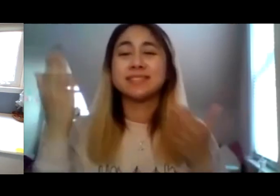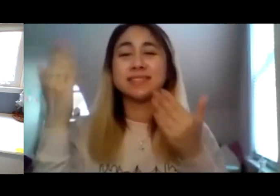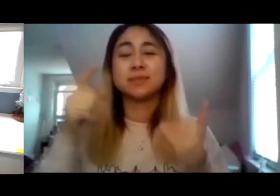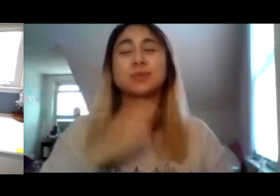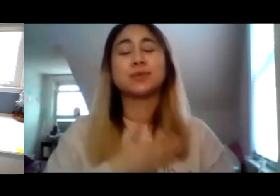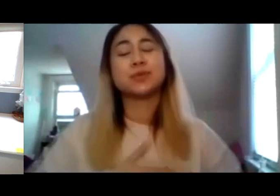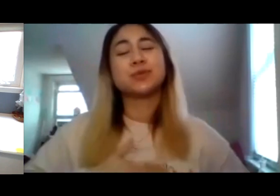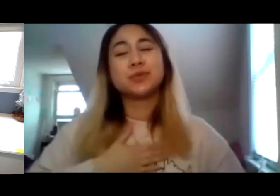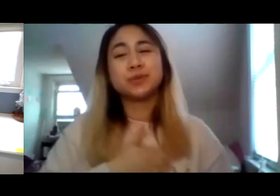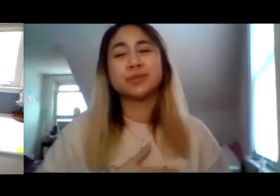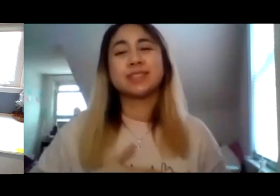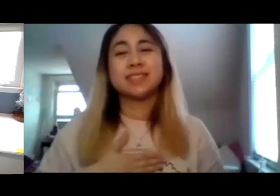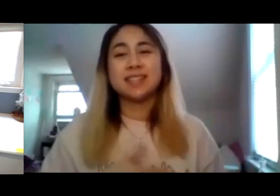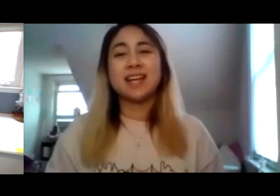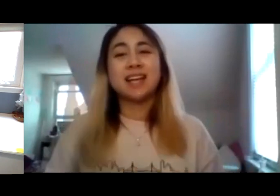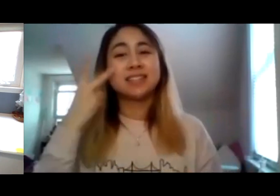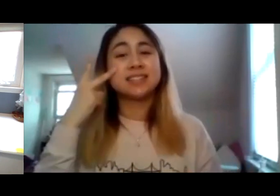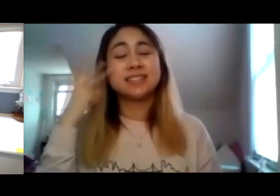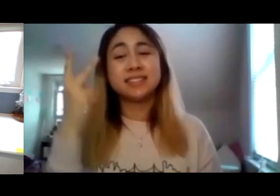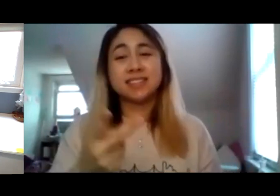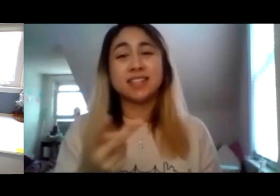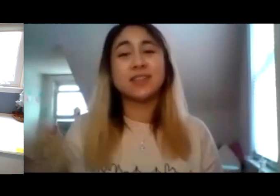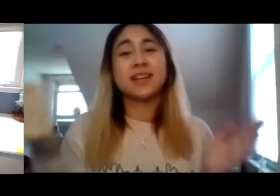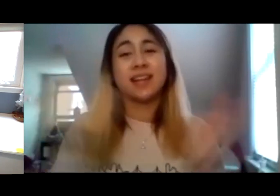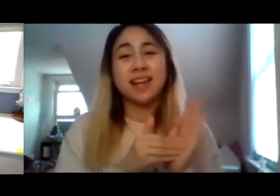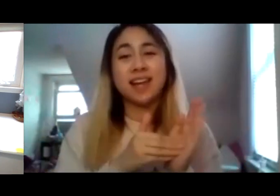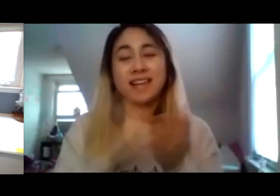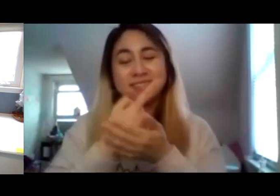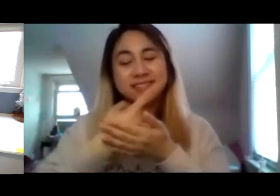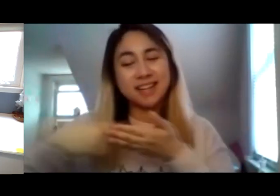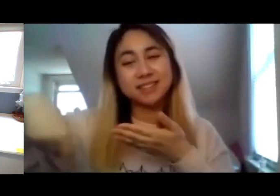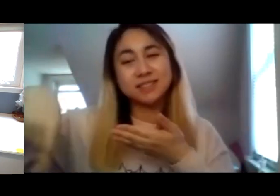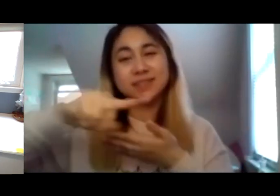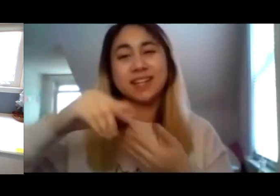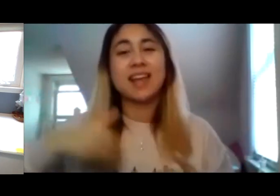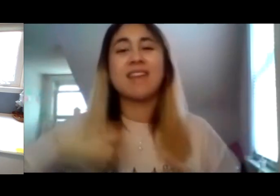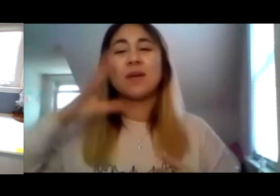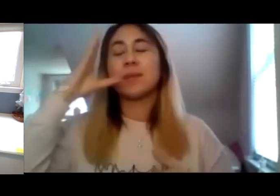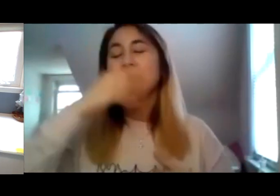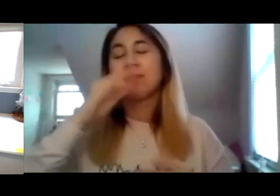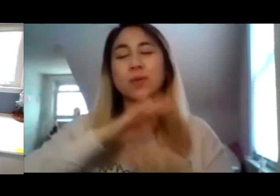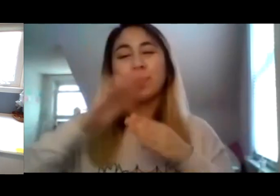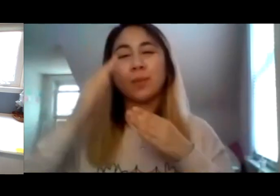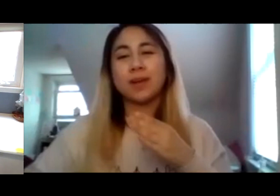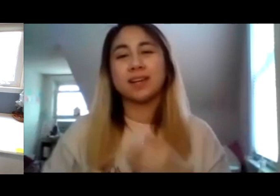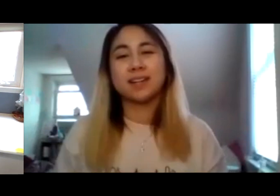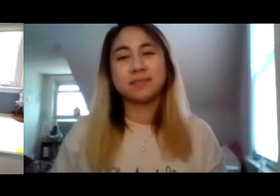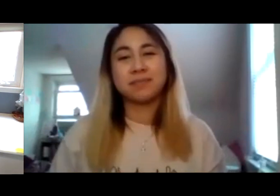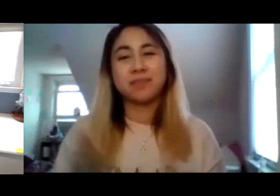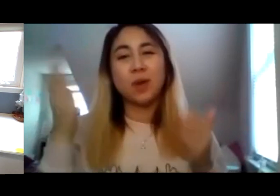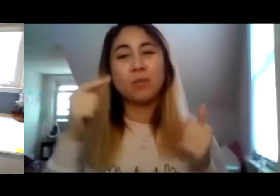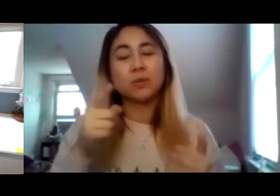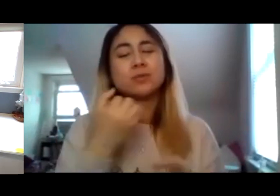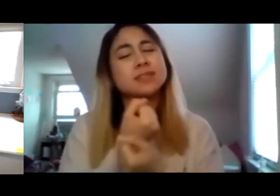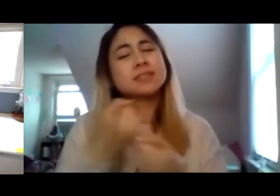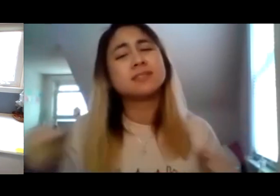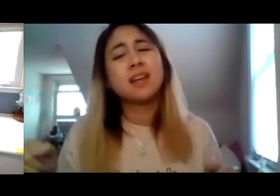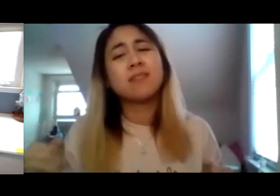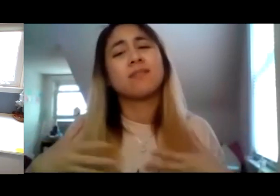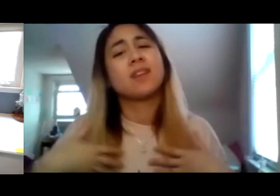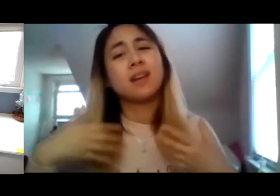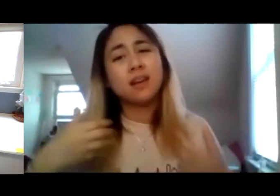enjoyed, and I will see you all again next week. Have a beautiful weekend. Hope everyone stays safe and